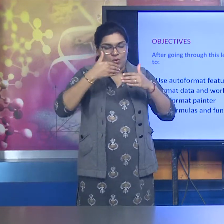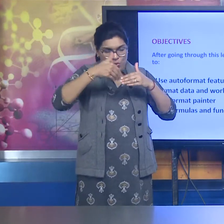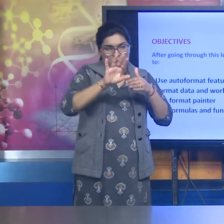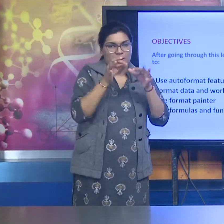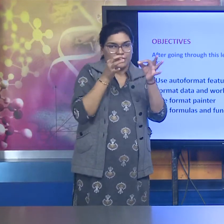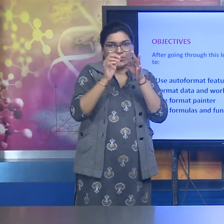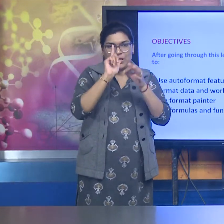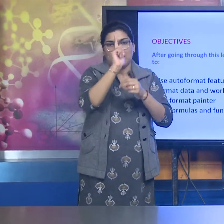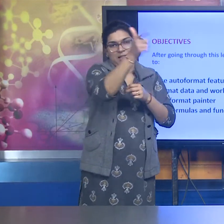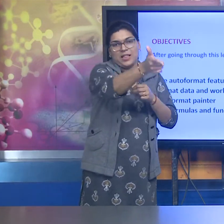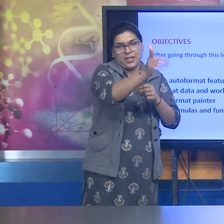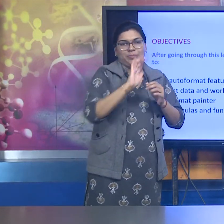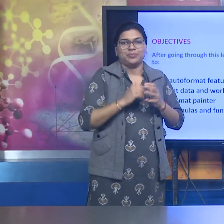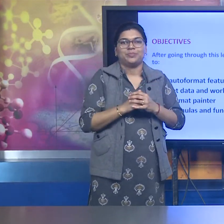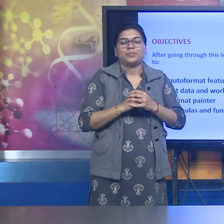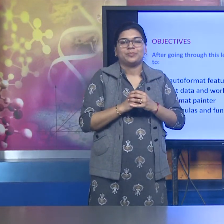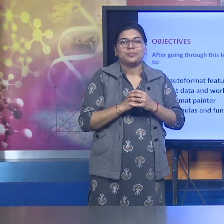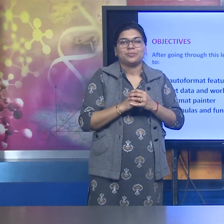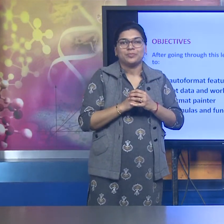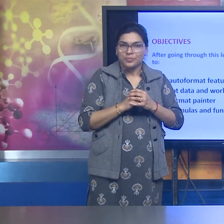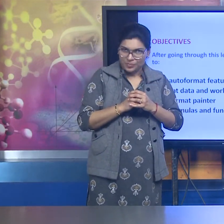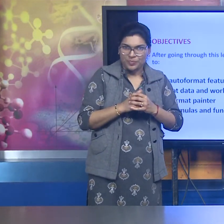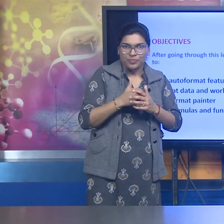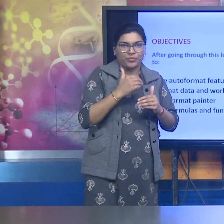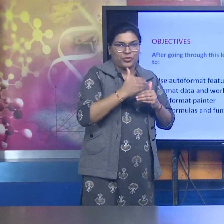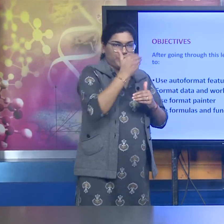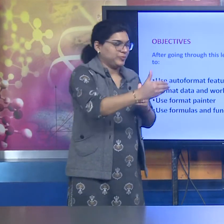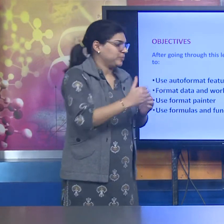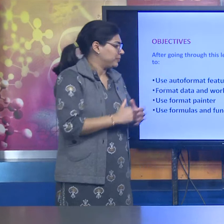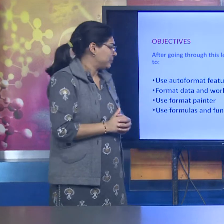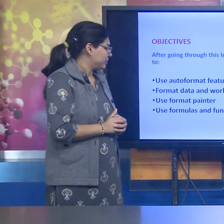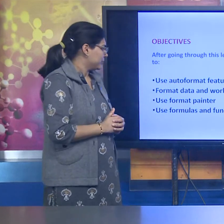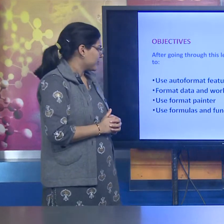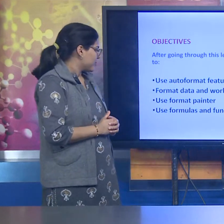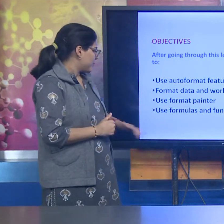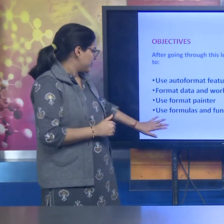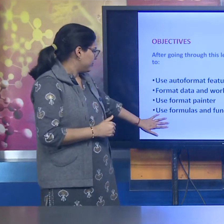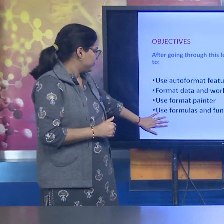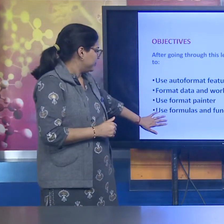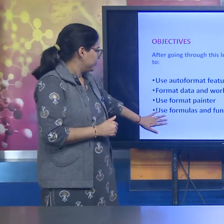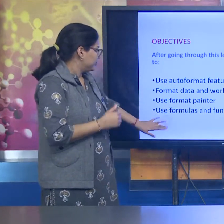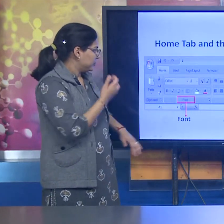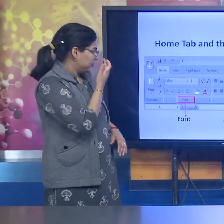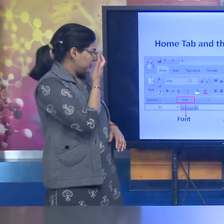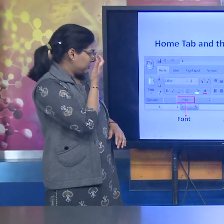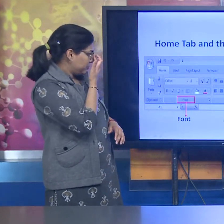For example, different languages. I'll explain you it further in the